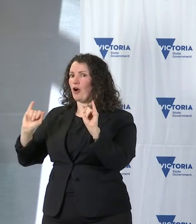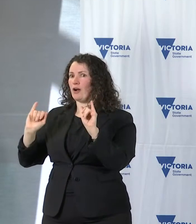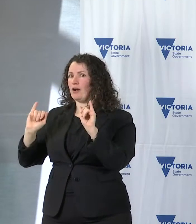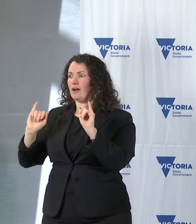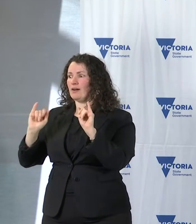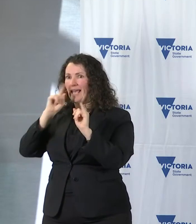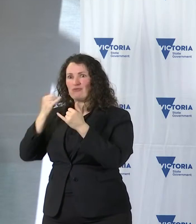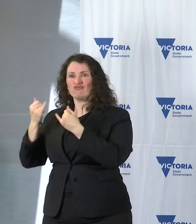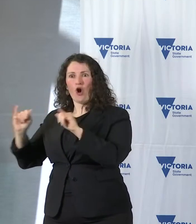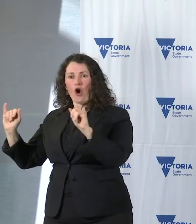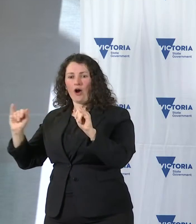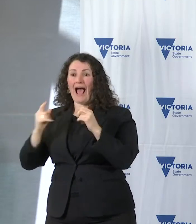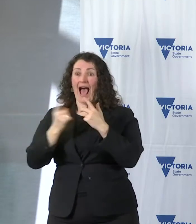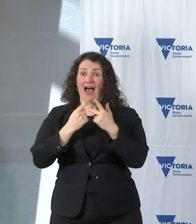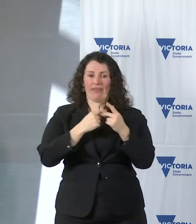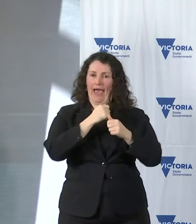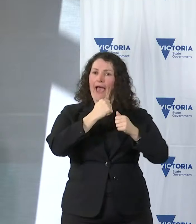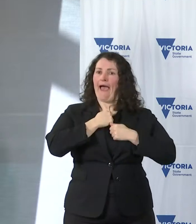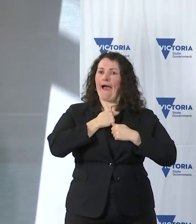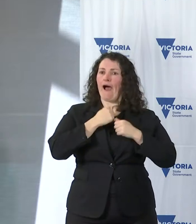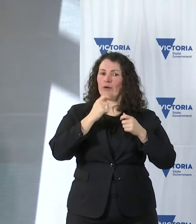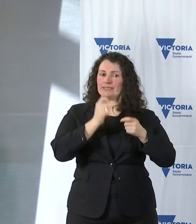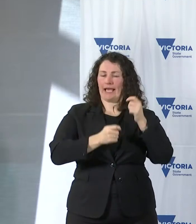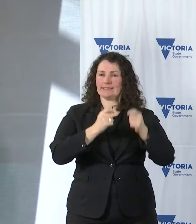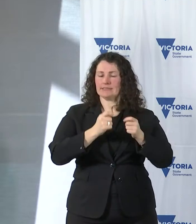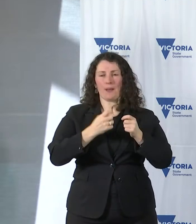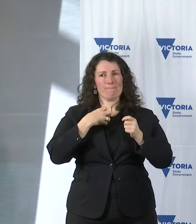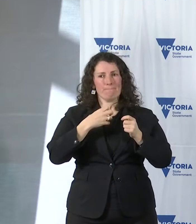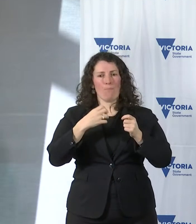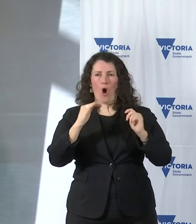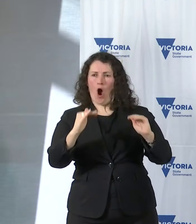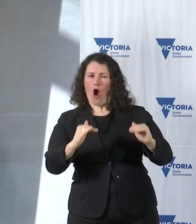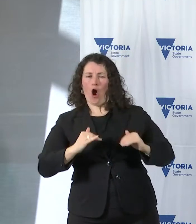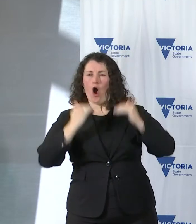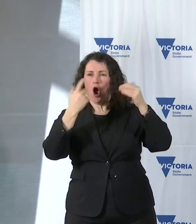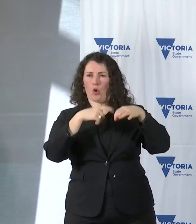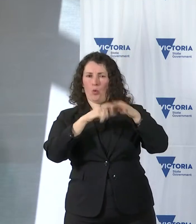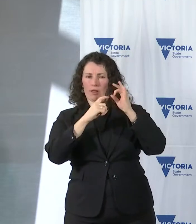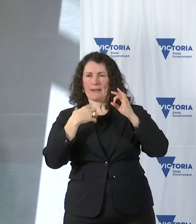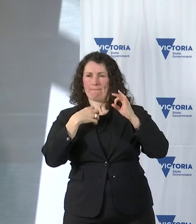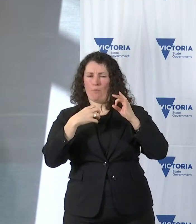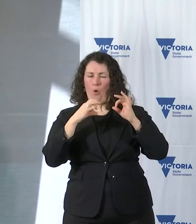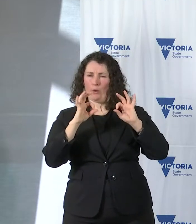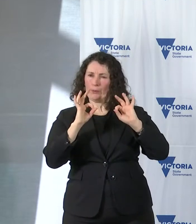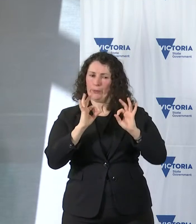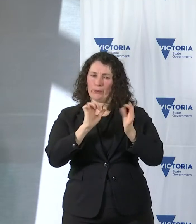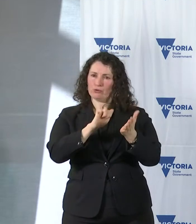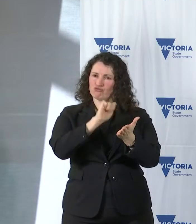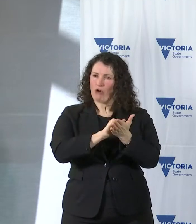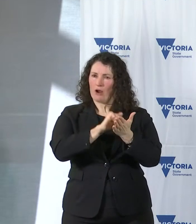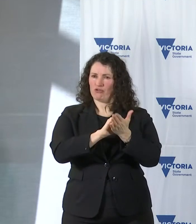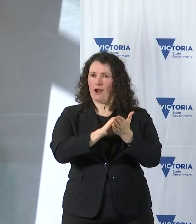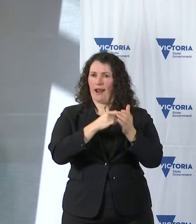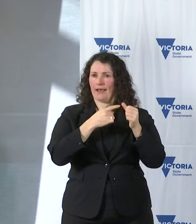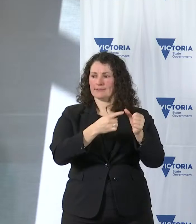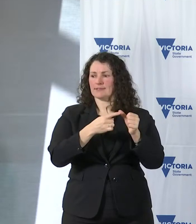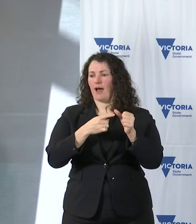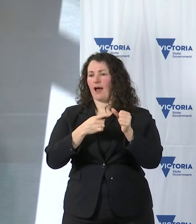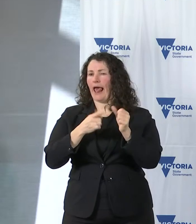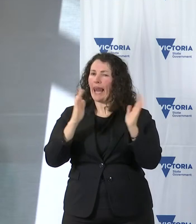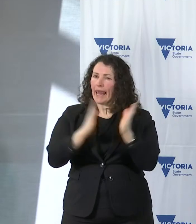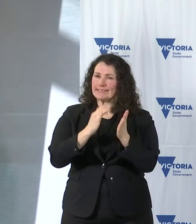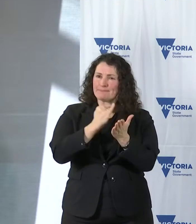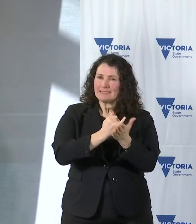that regard, we're always open for discussions, but we think the current system works pretty well.